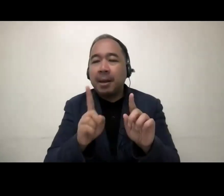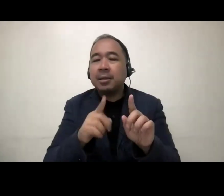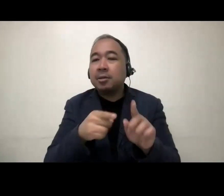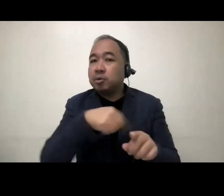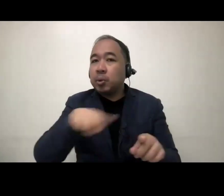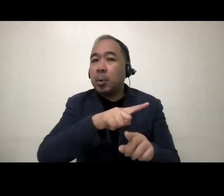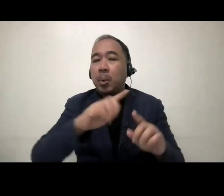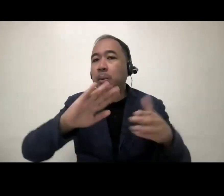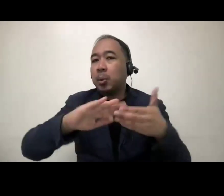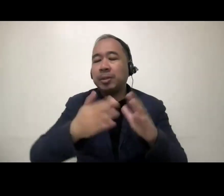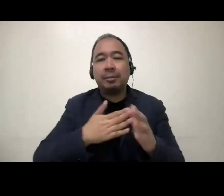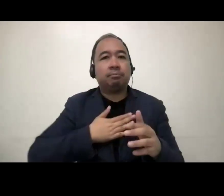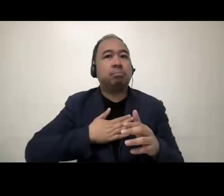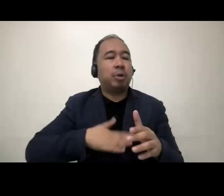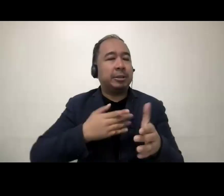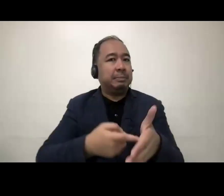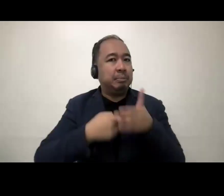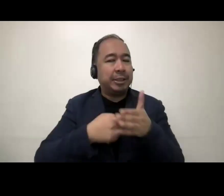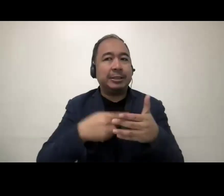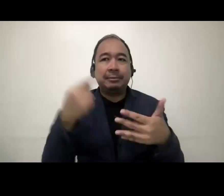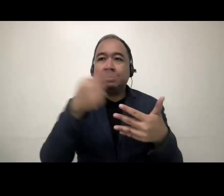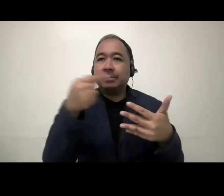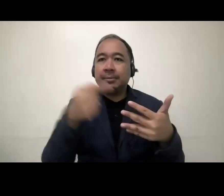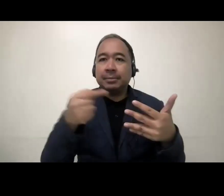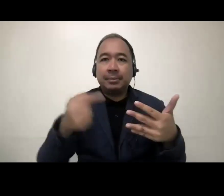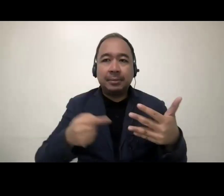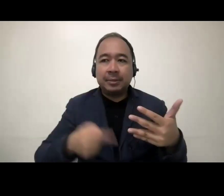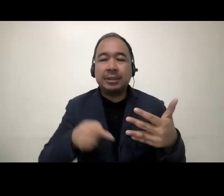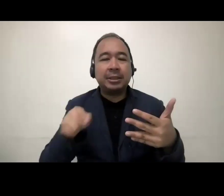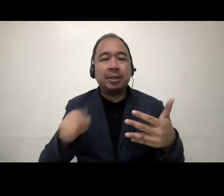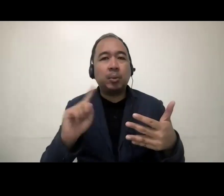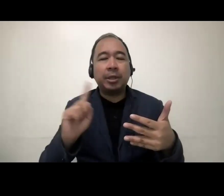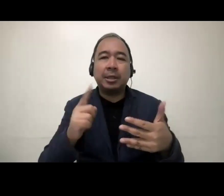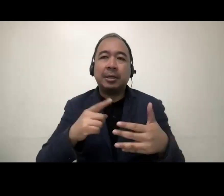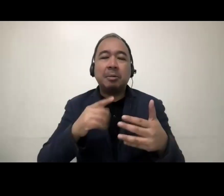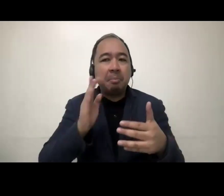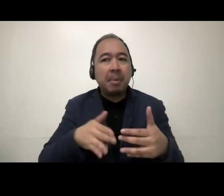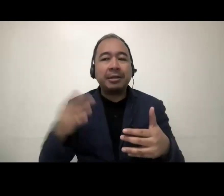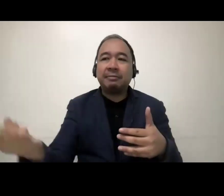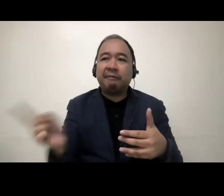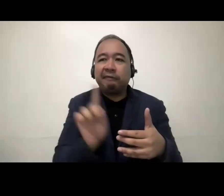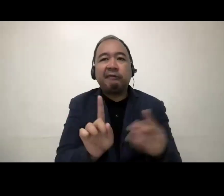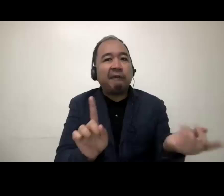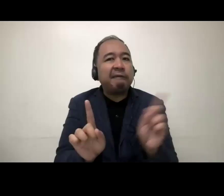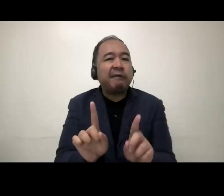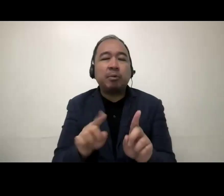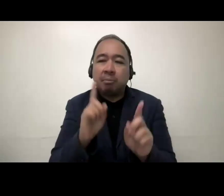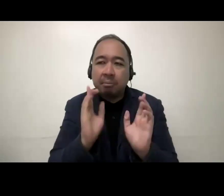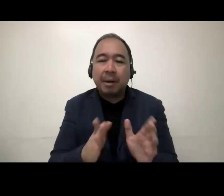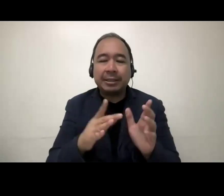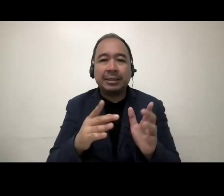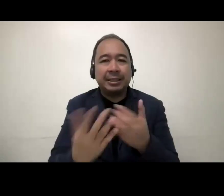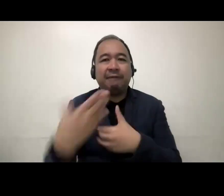communities, all these demands and from communities whose voices should have been at the front and center of all these